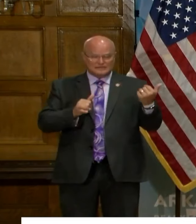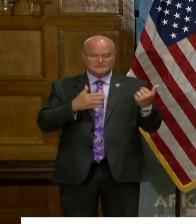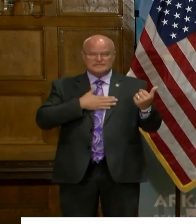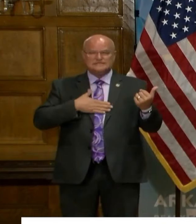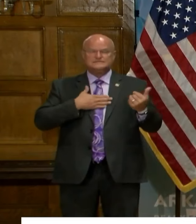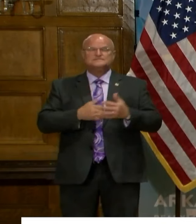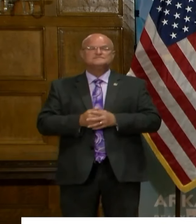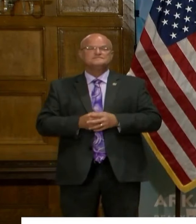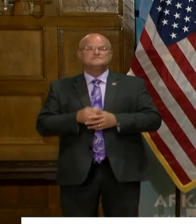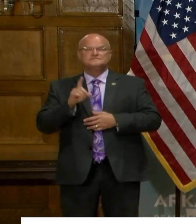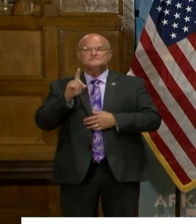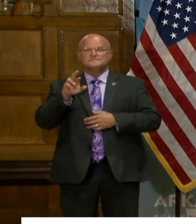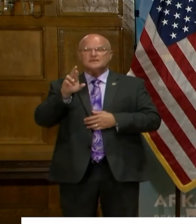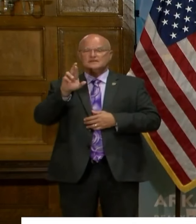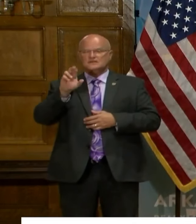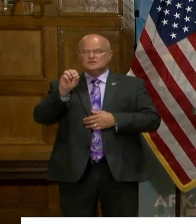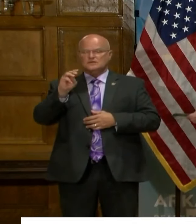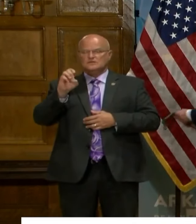Romero?